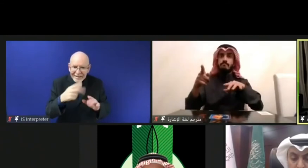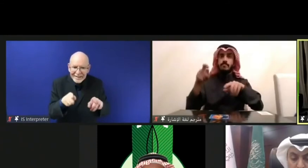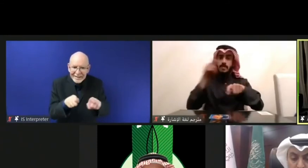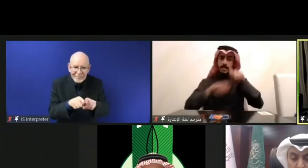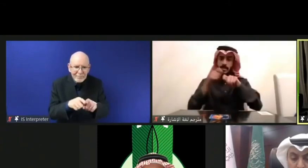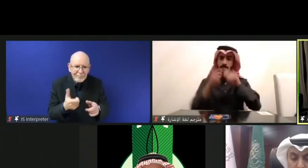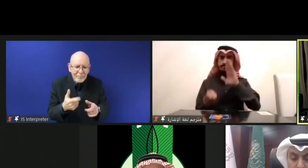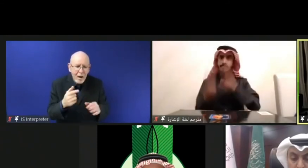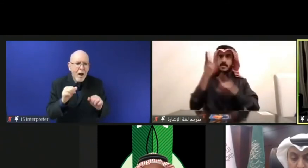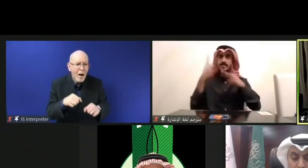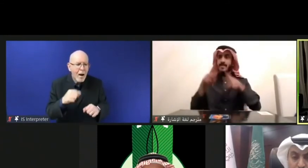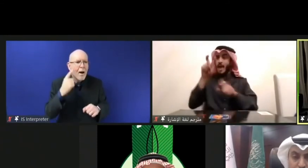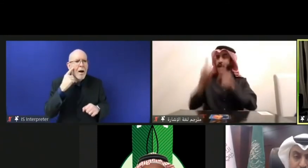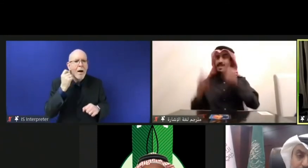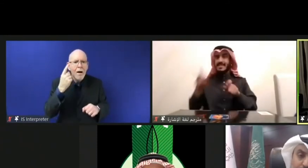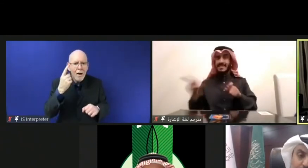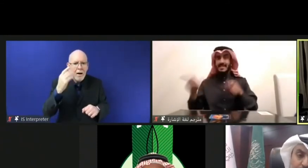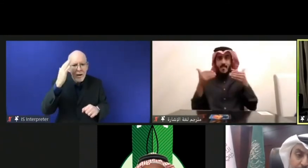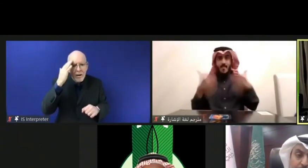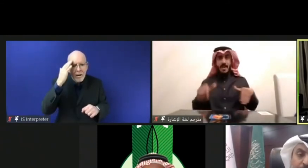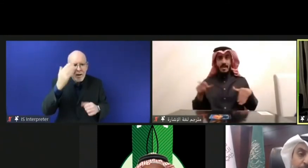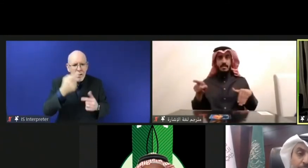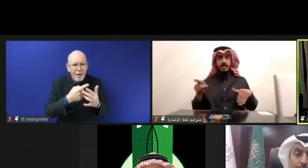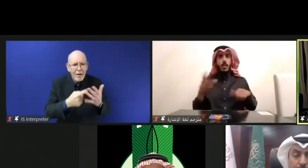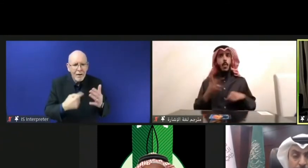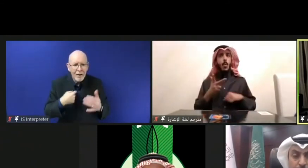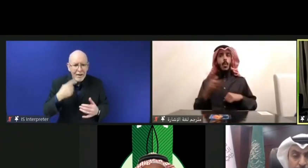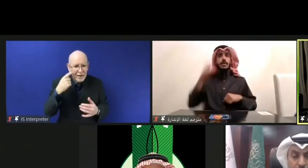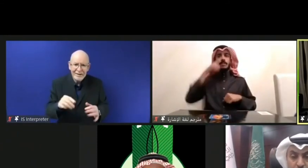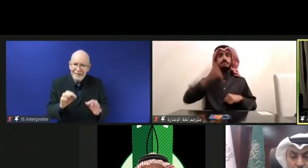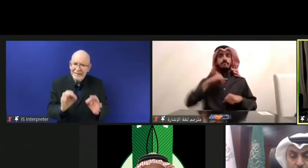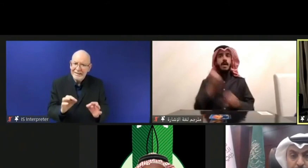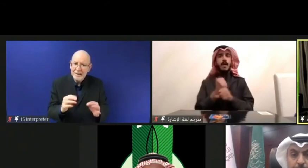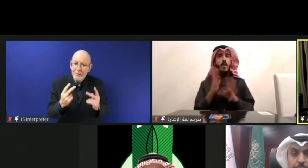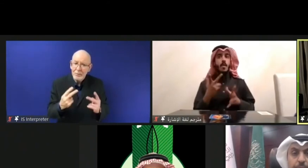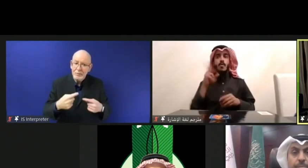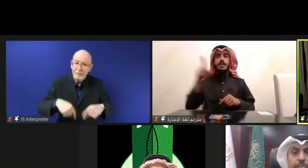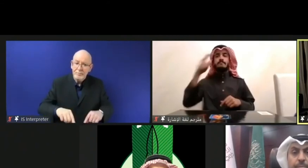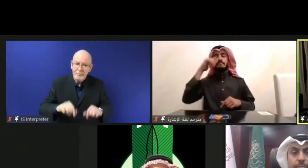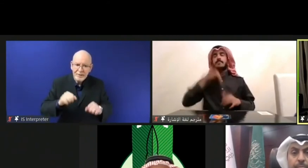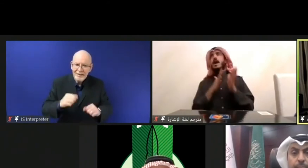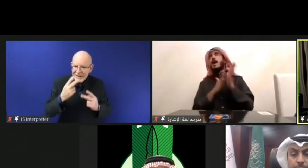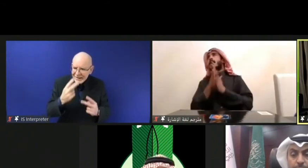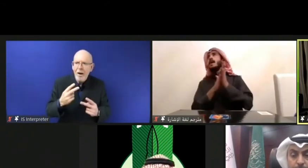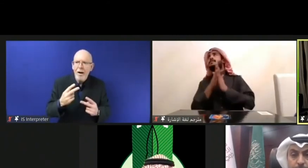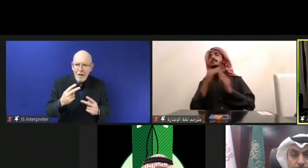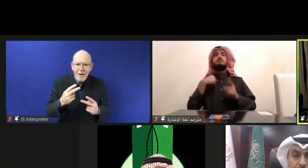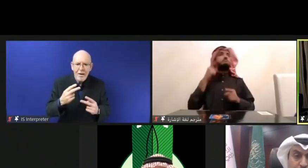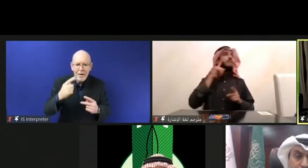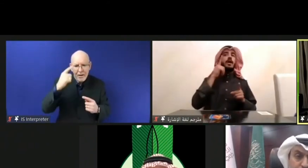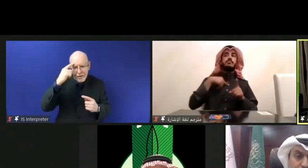people with disability, what are their aspirations, and how we can meet their aspirations moving forward. Thank